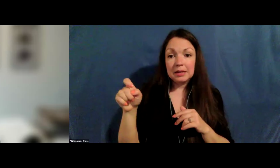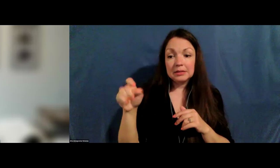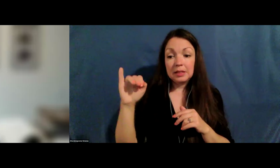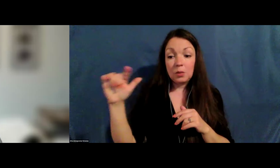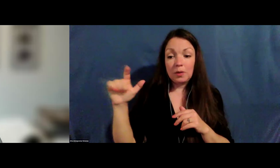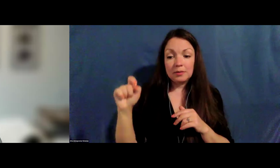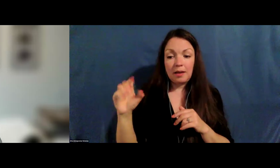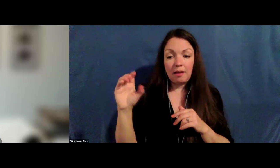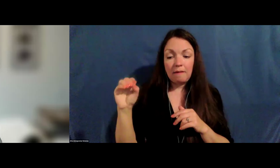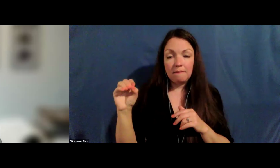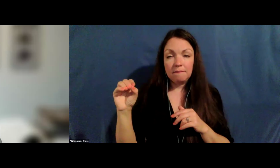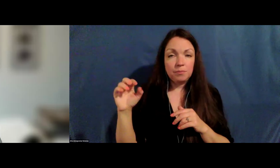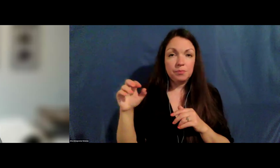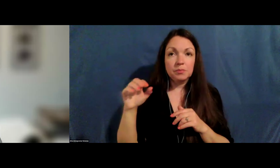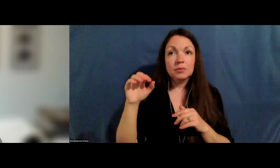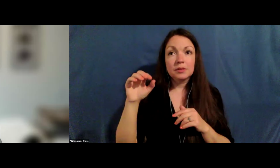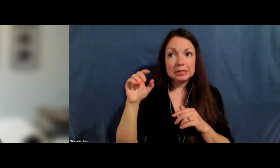mytaxillinois.gov,